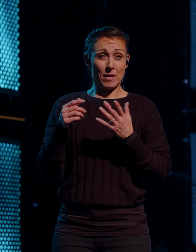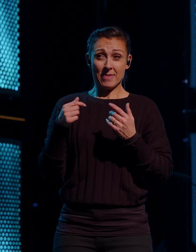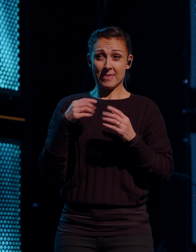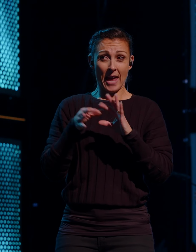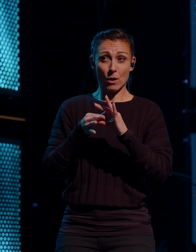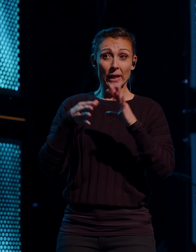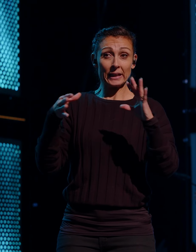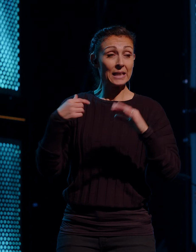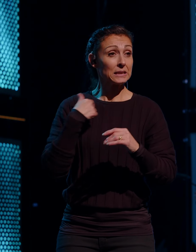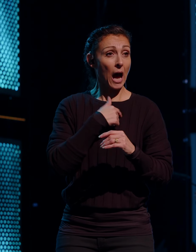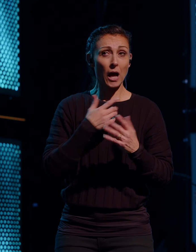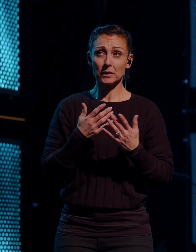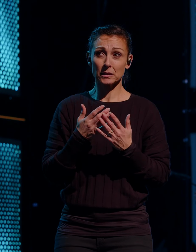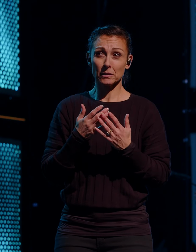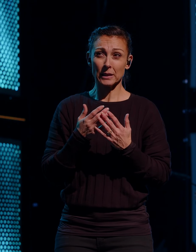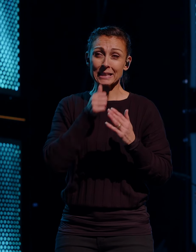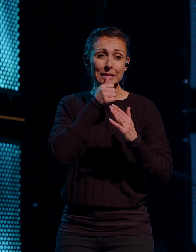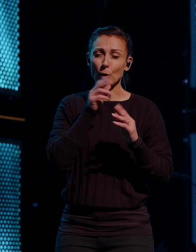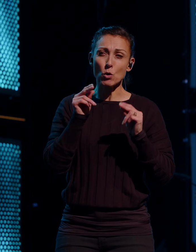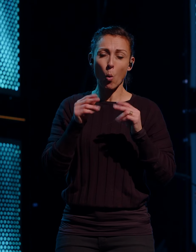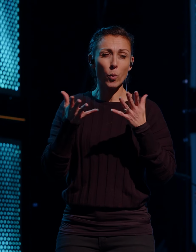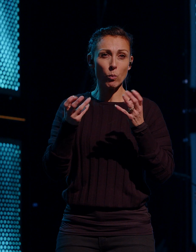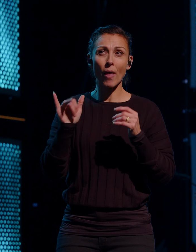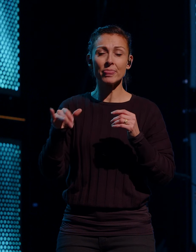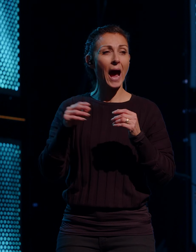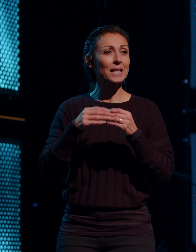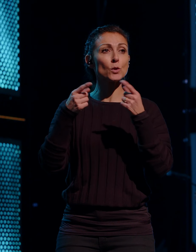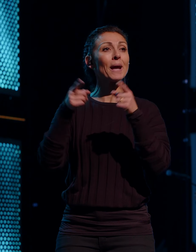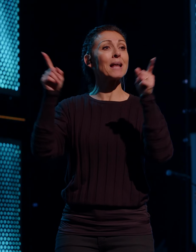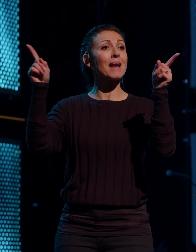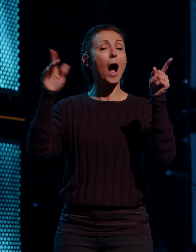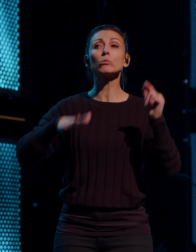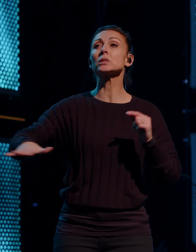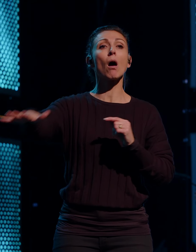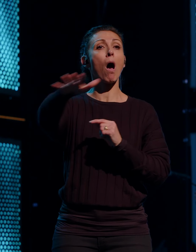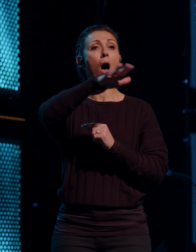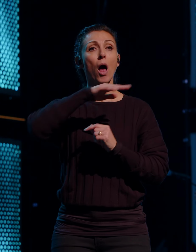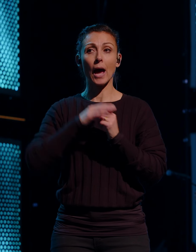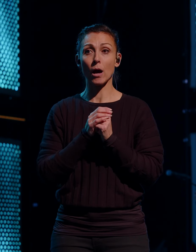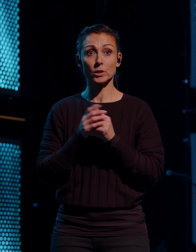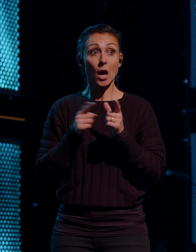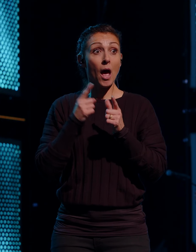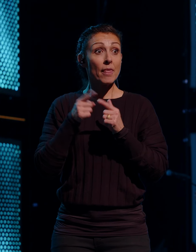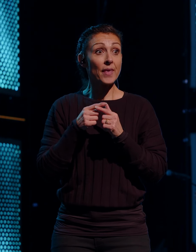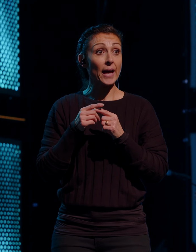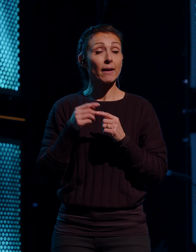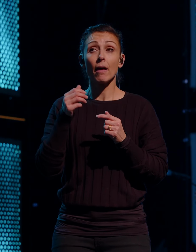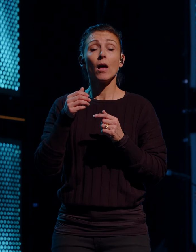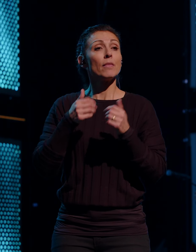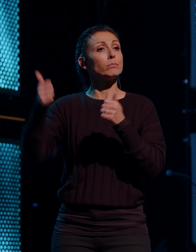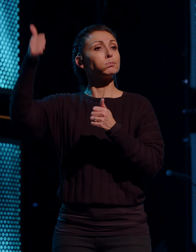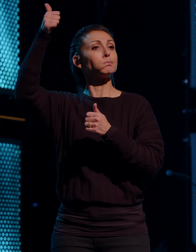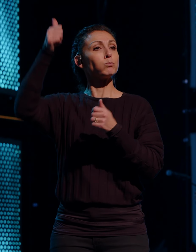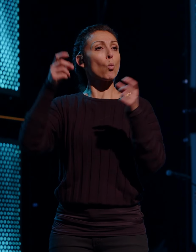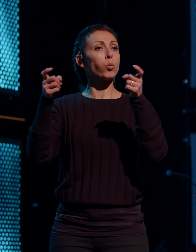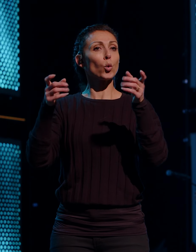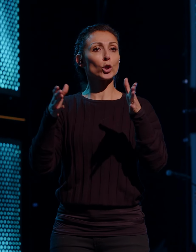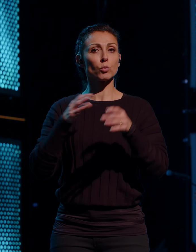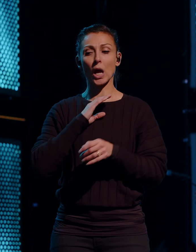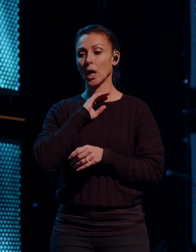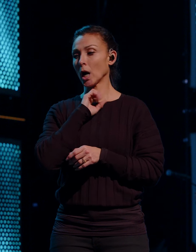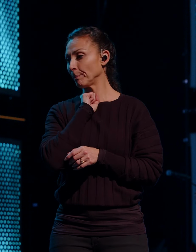and apologized to them. Hey, we're sorry about that. And they took them out and asked them to leave the city, so they went out to the prison and visited Lydia. And